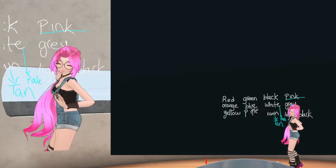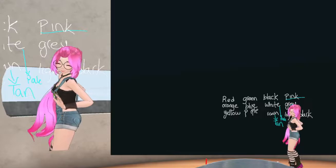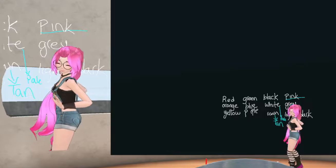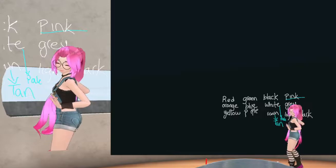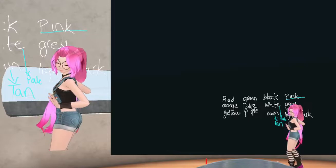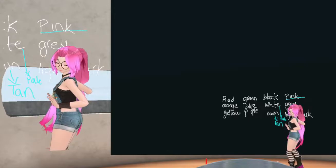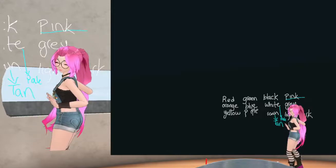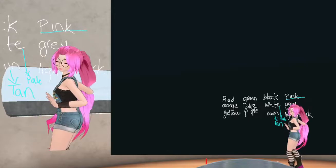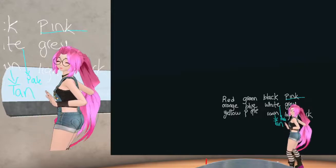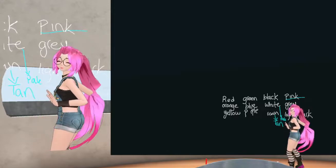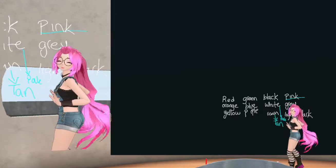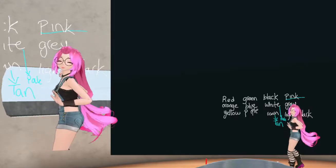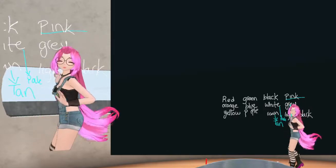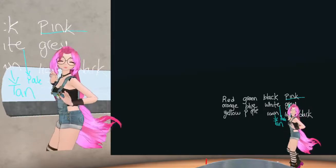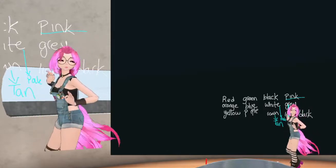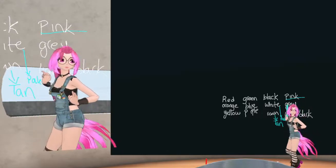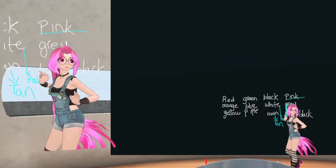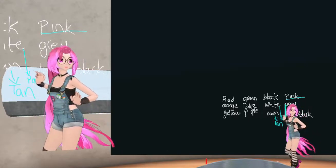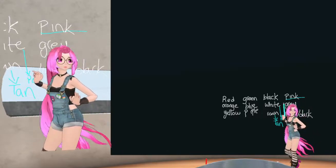yes.